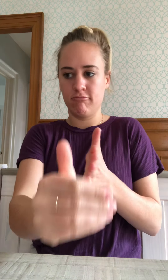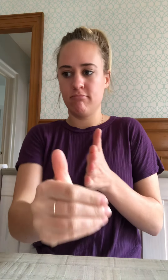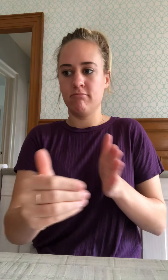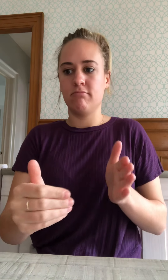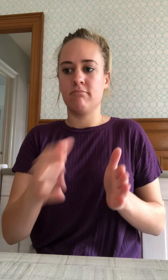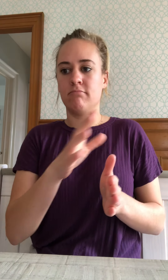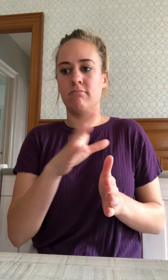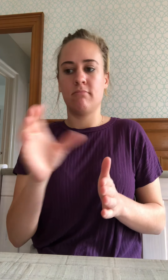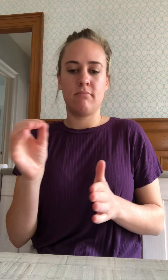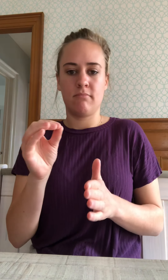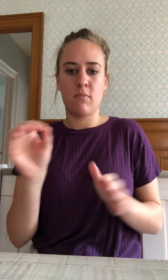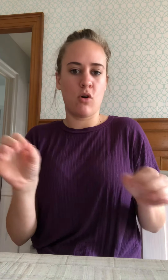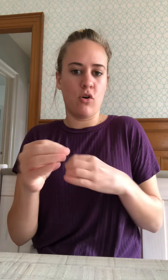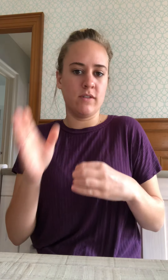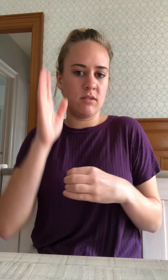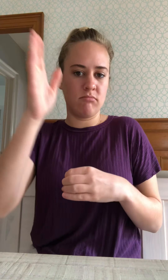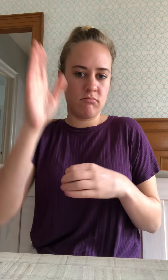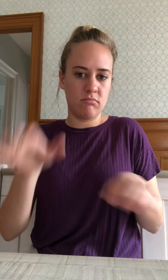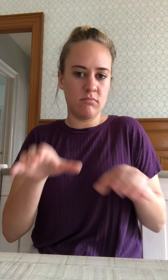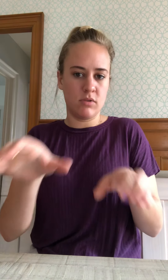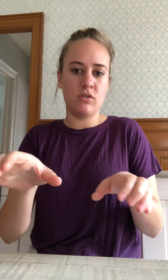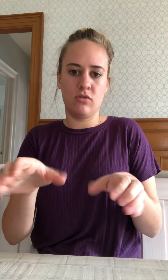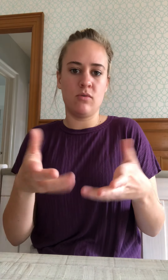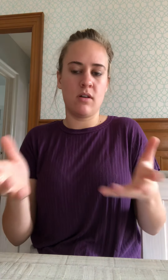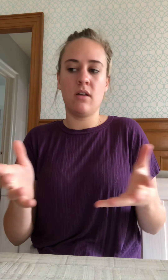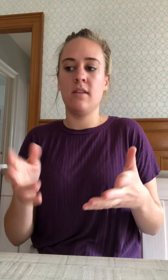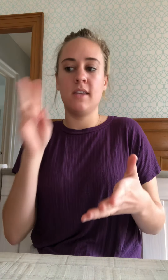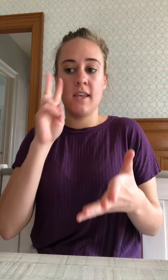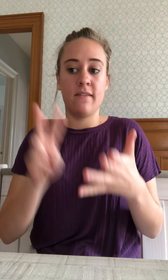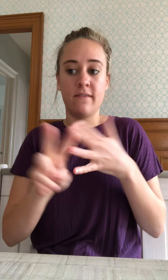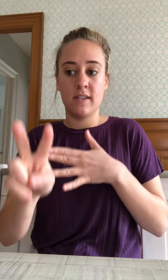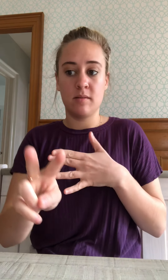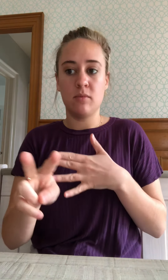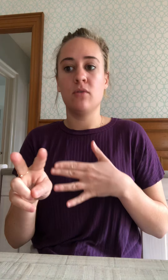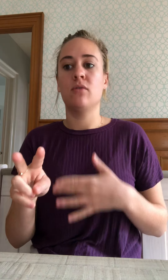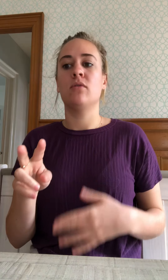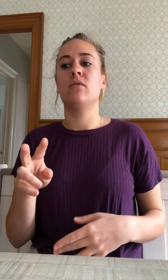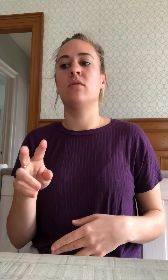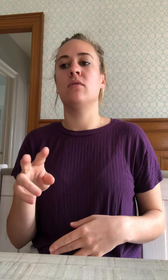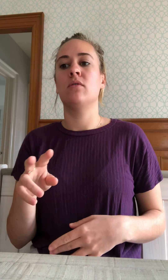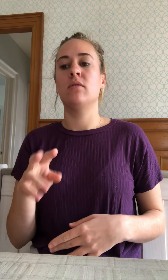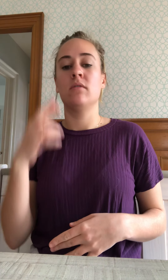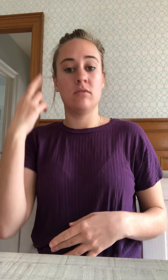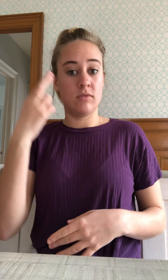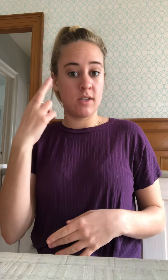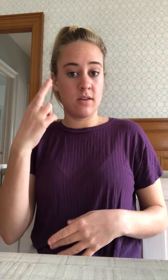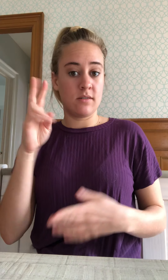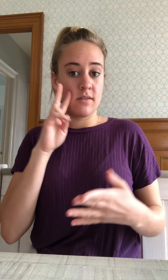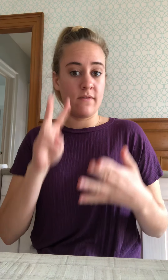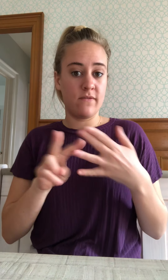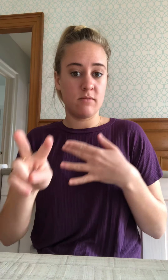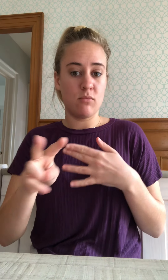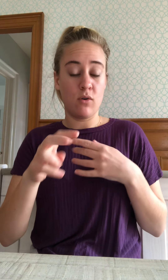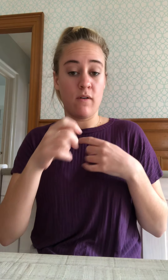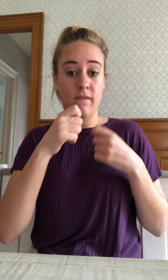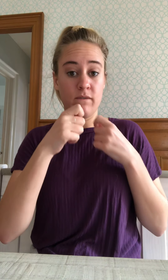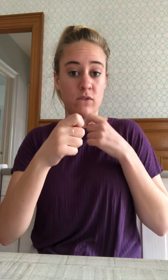them all the time, the invisible. Realize with invisible, The flossing is